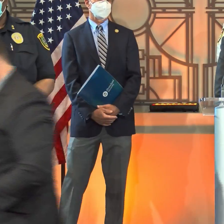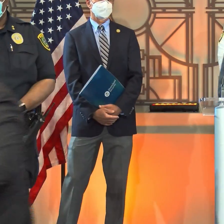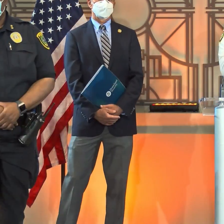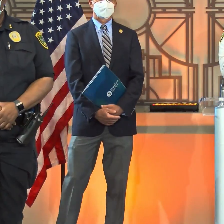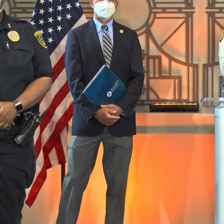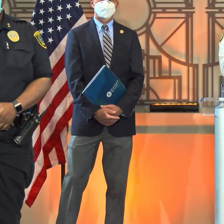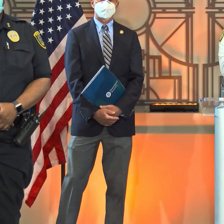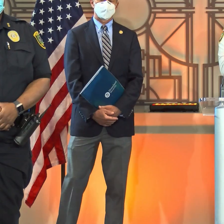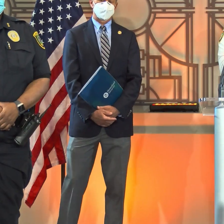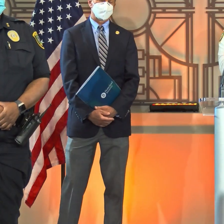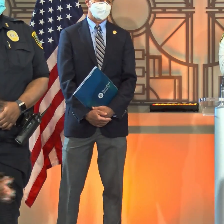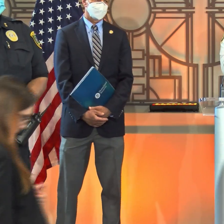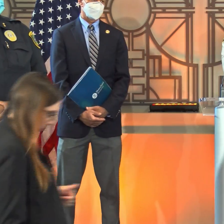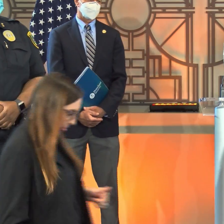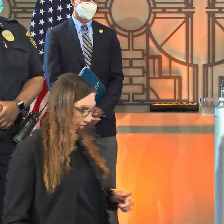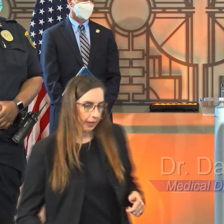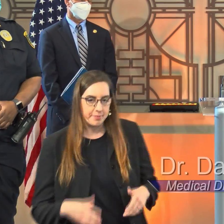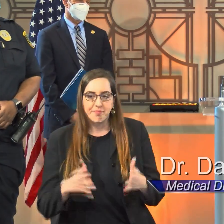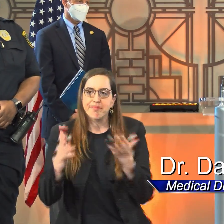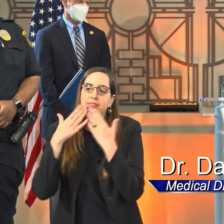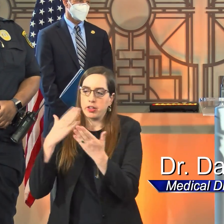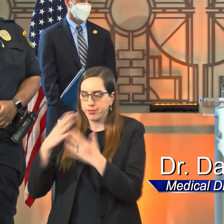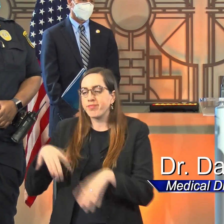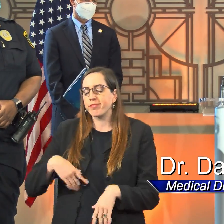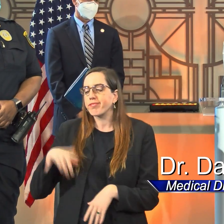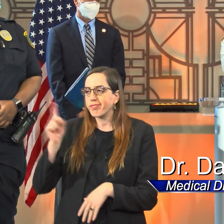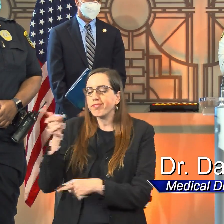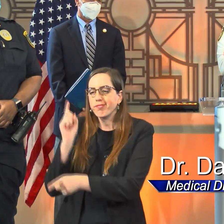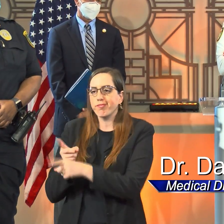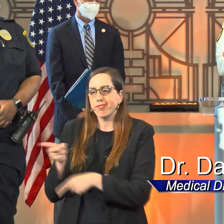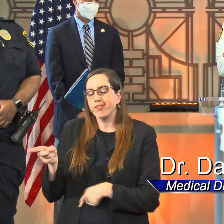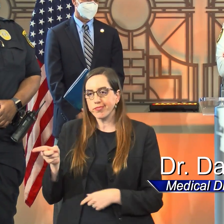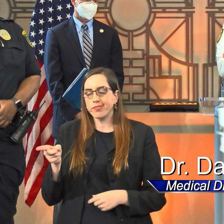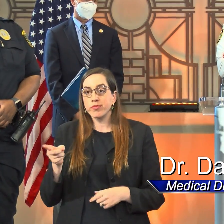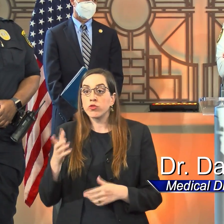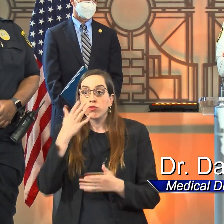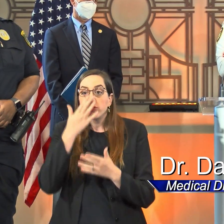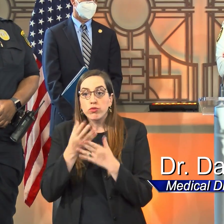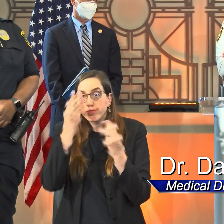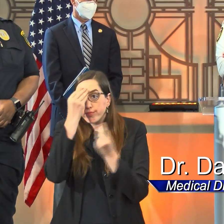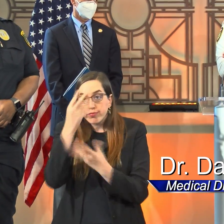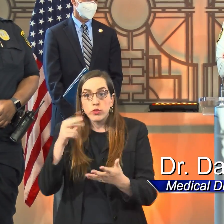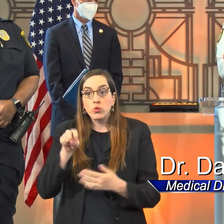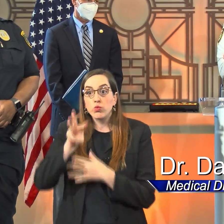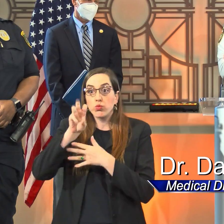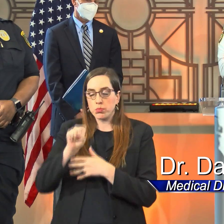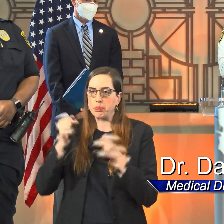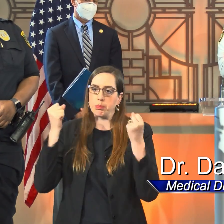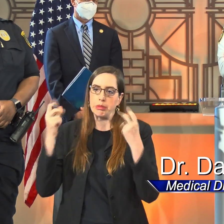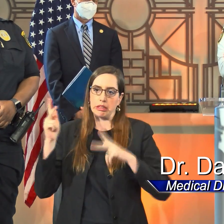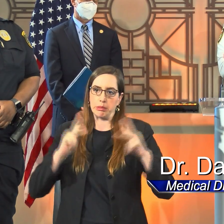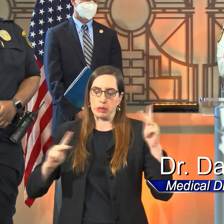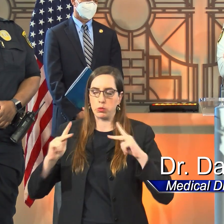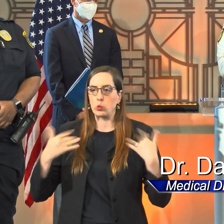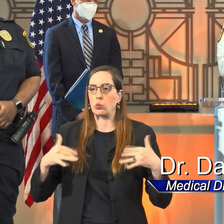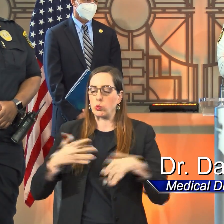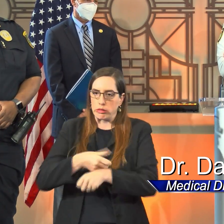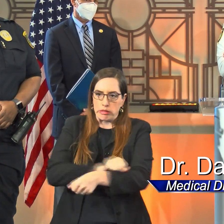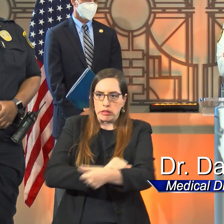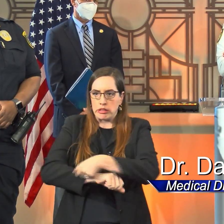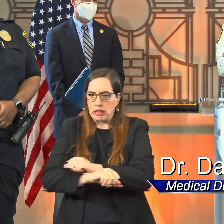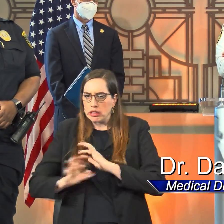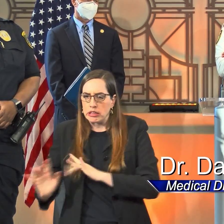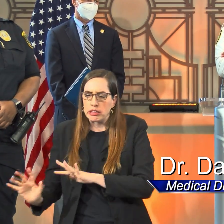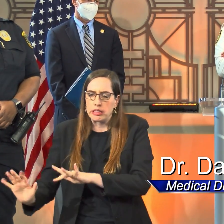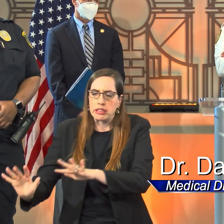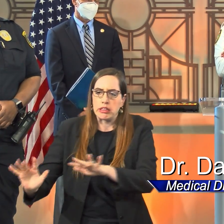Thank you, Mayor, and thank you, Mayor. You know, you're exactly right. The good news is that we have a lot of people working very hard and collecting data. The bad